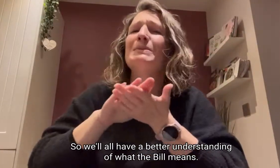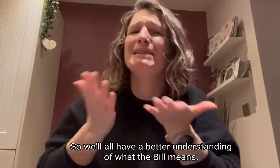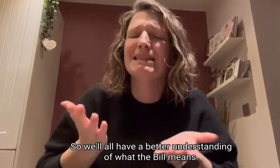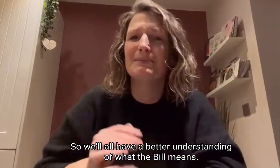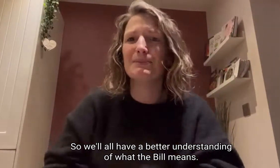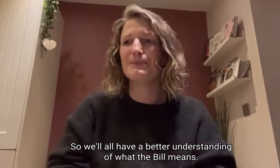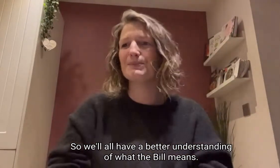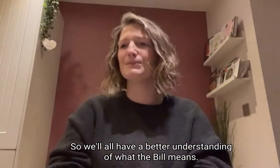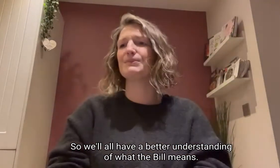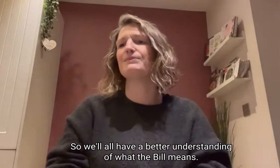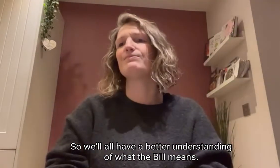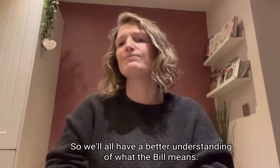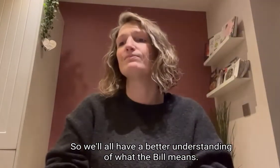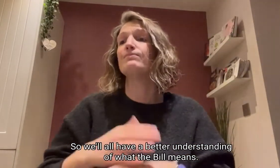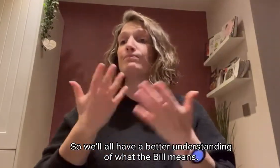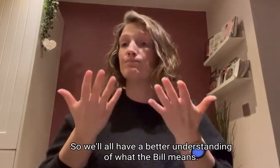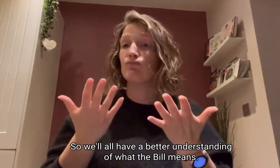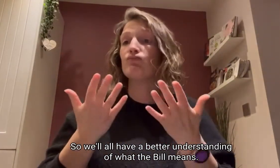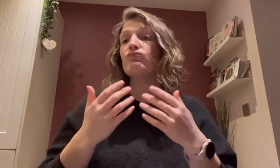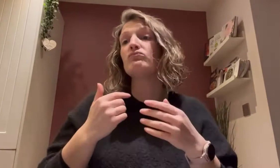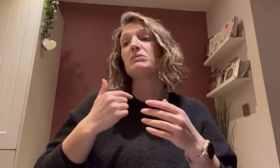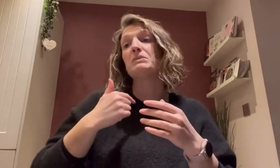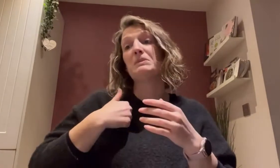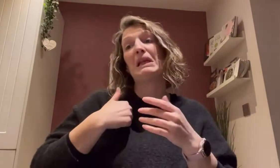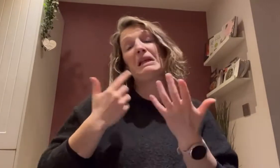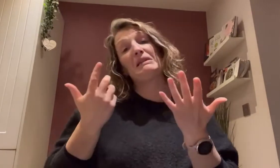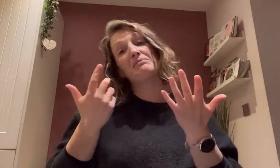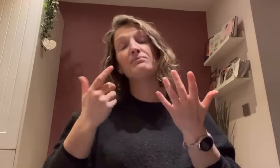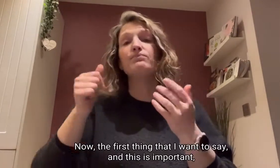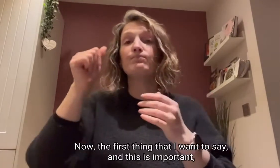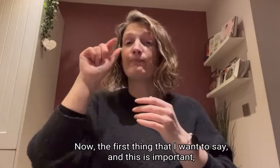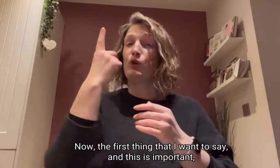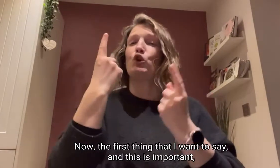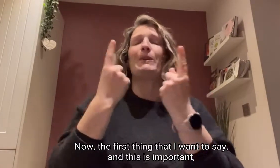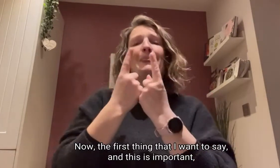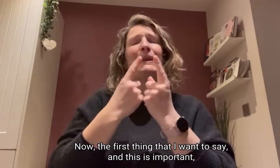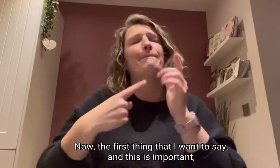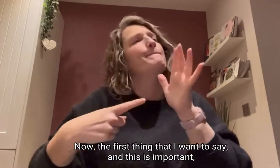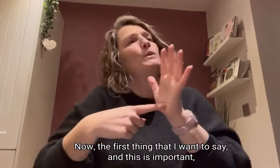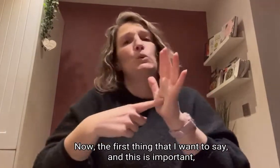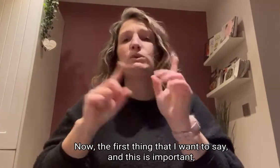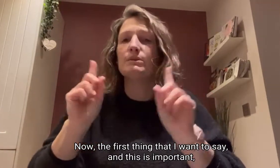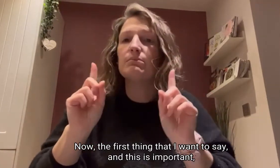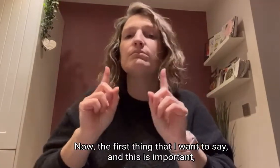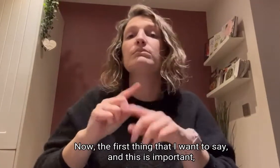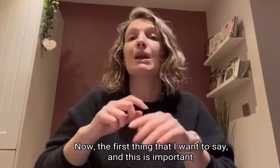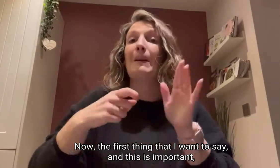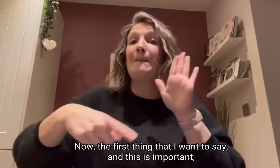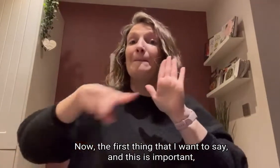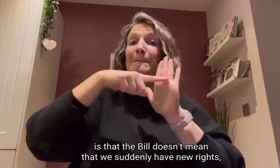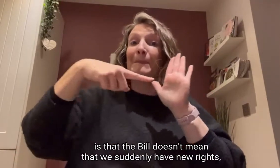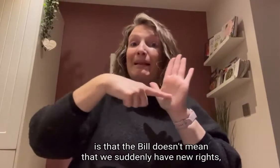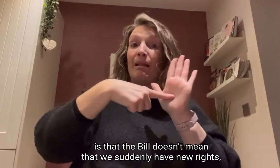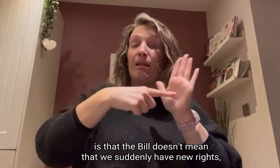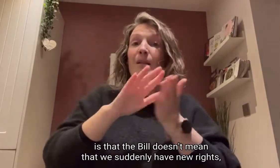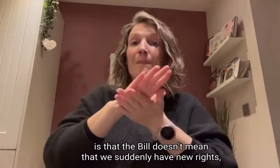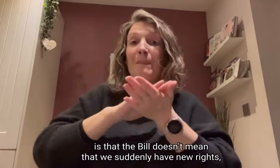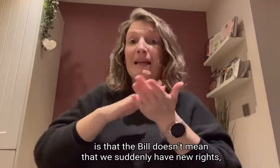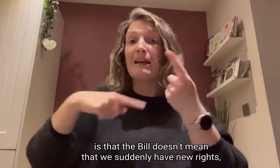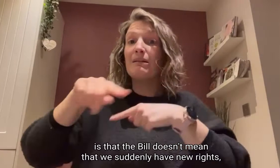better understanding of what the bill means. Now, the first thing that I want to say, and this is important, is the bill doesn't mean that we